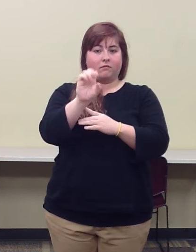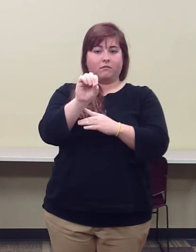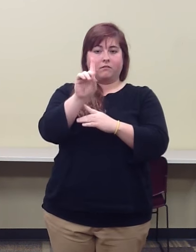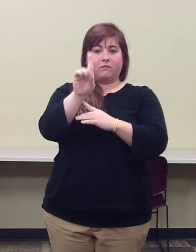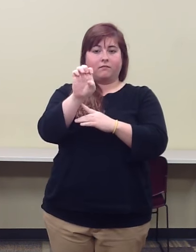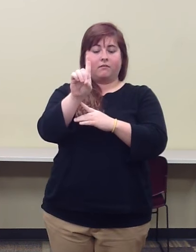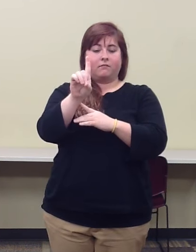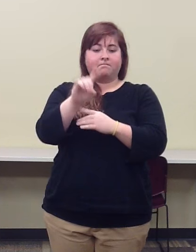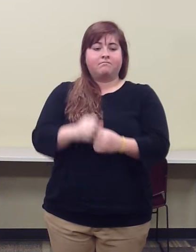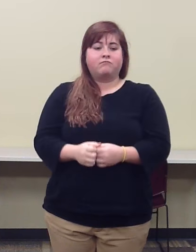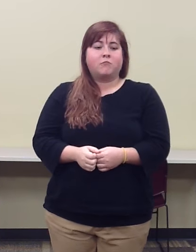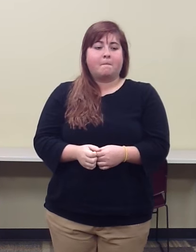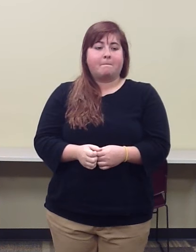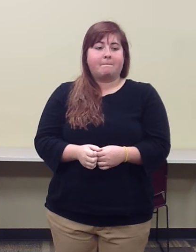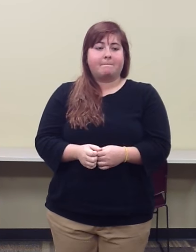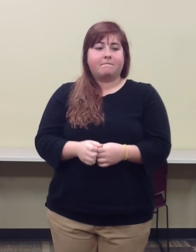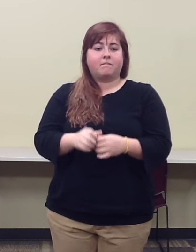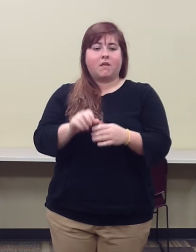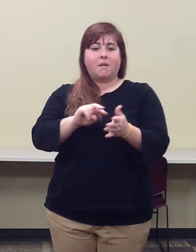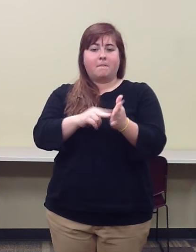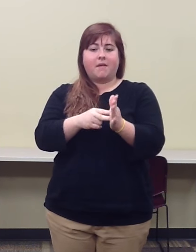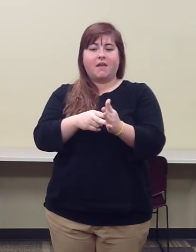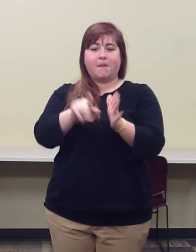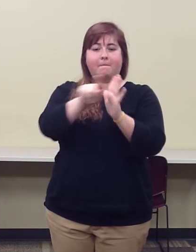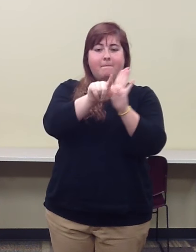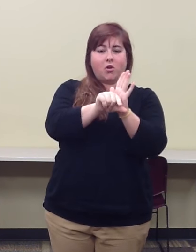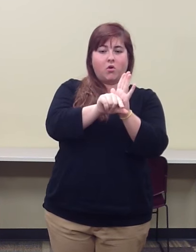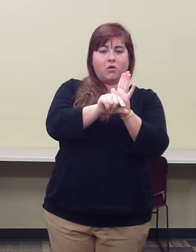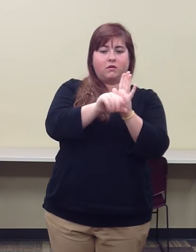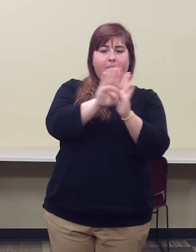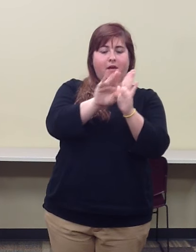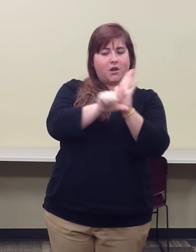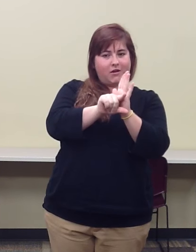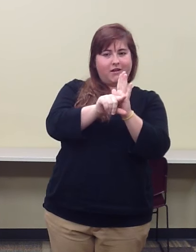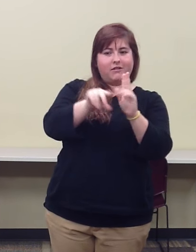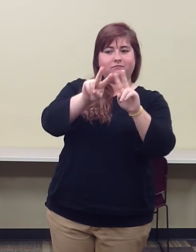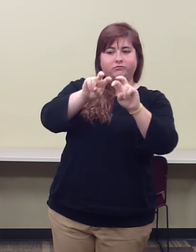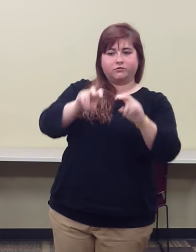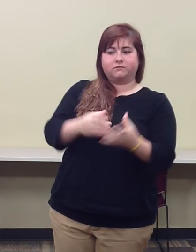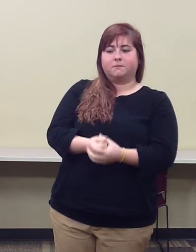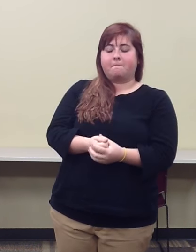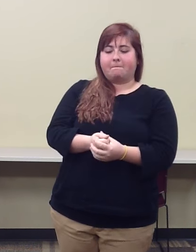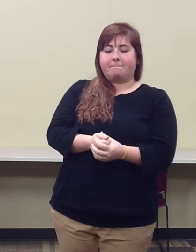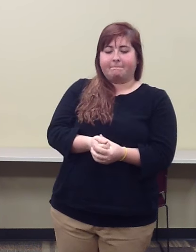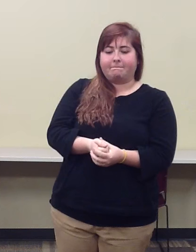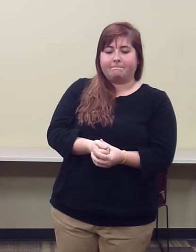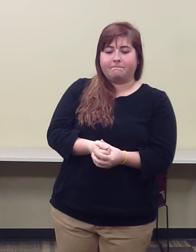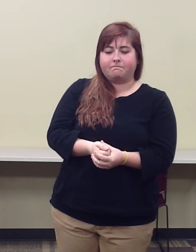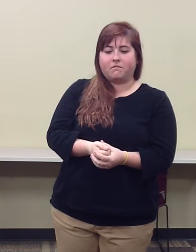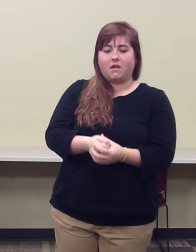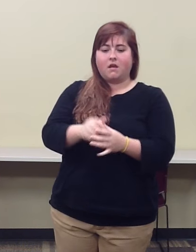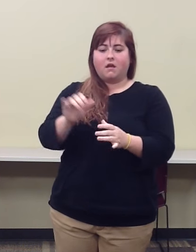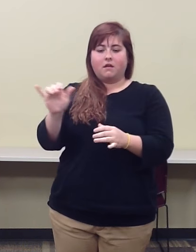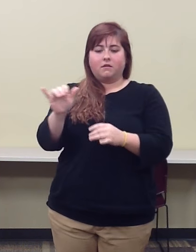say sometime, and during that process, the police officer will run a criminal record check to see whether the